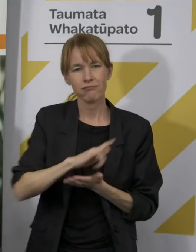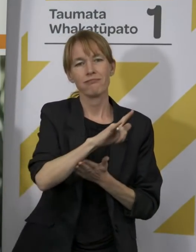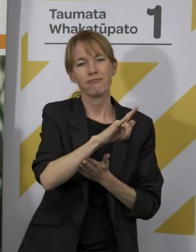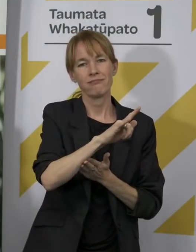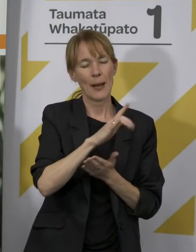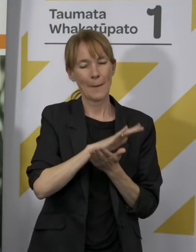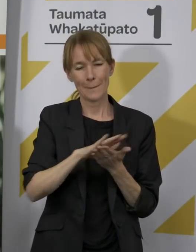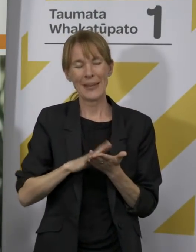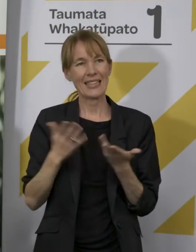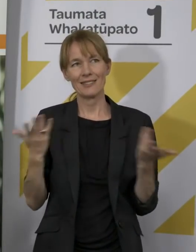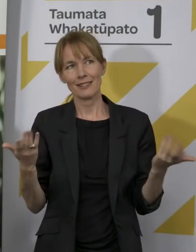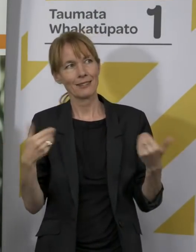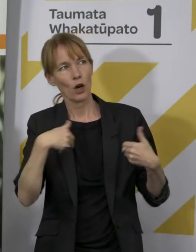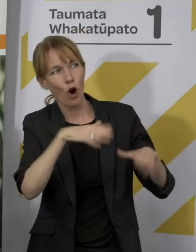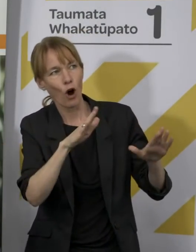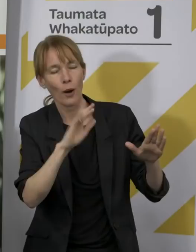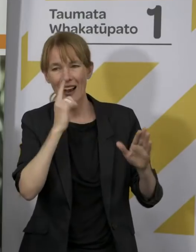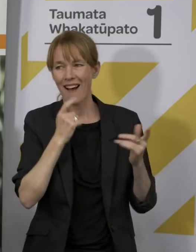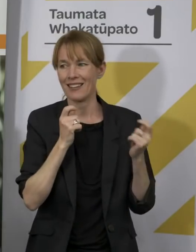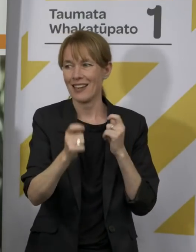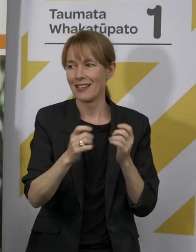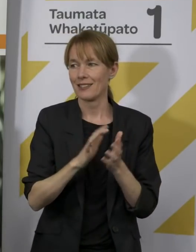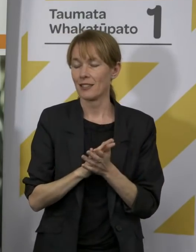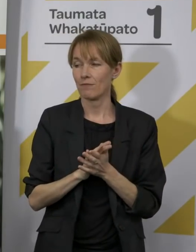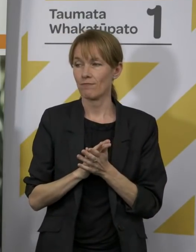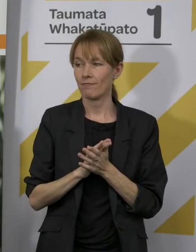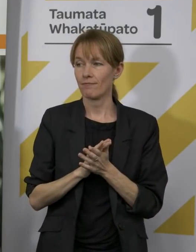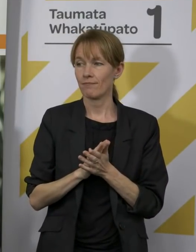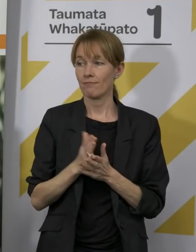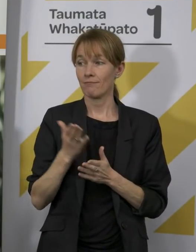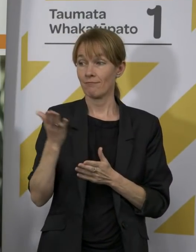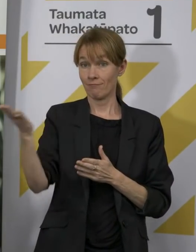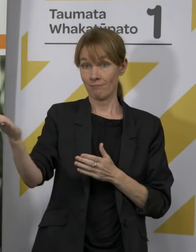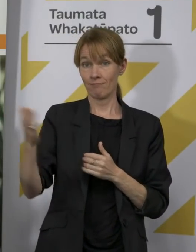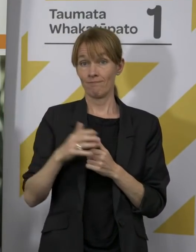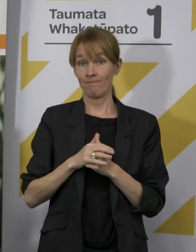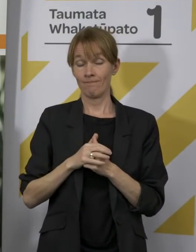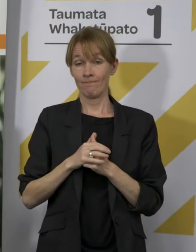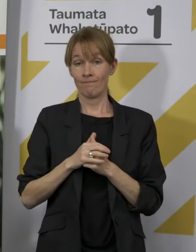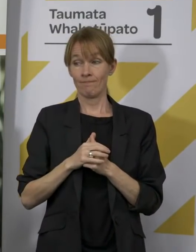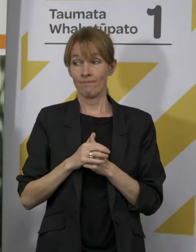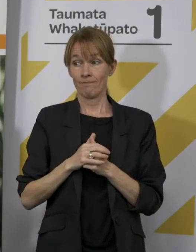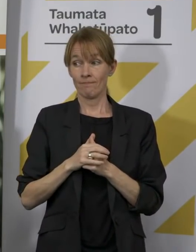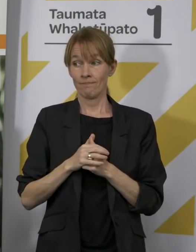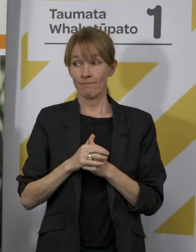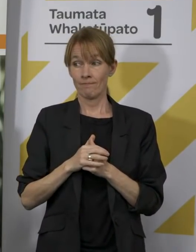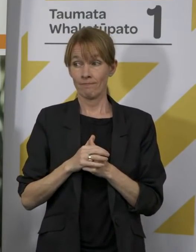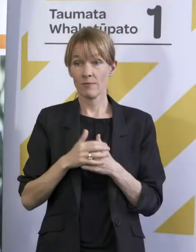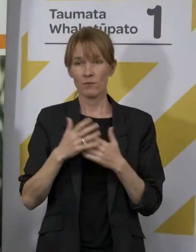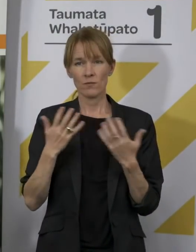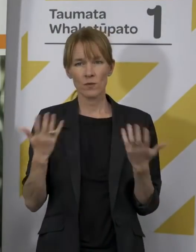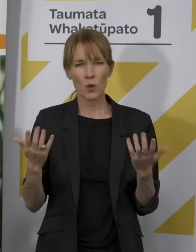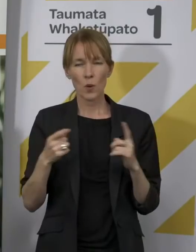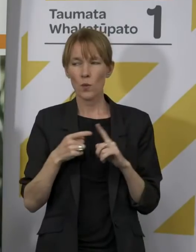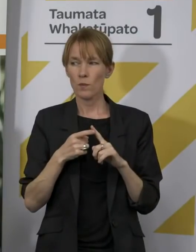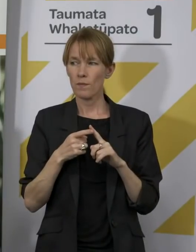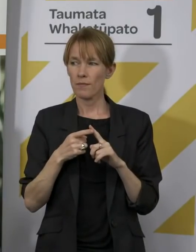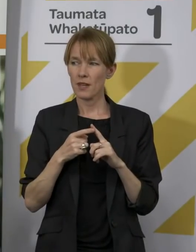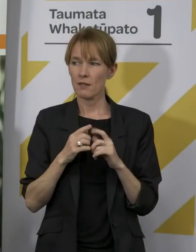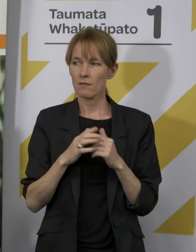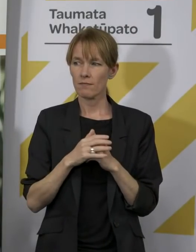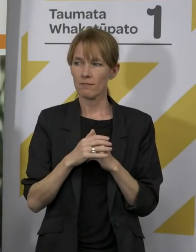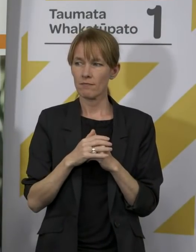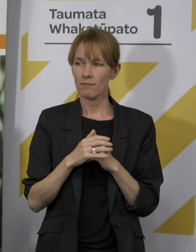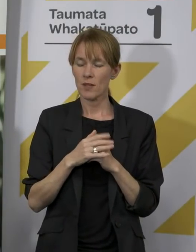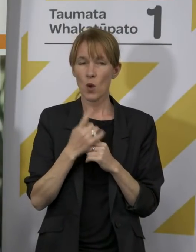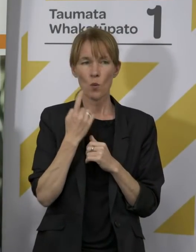odd people, do they pose a risk? I know that you say that the 14 days is kind of the key thing here, but if they're allowed to mingle with other people who potentially have COVID